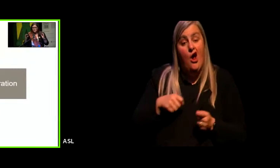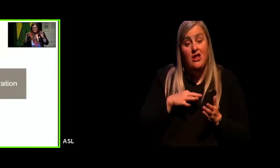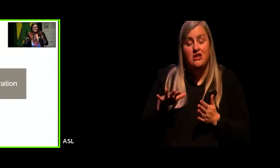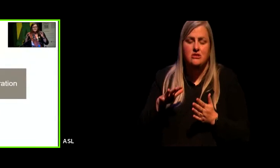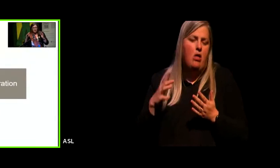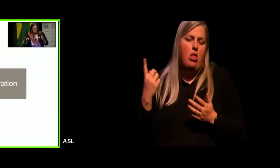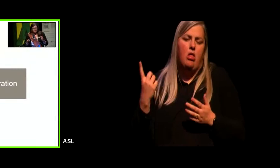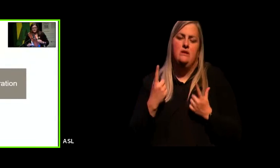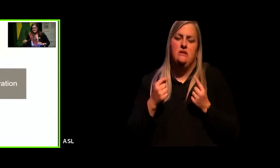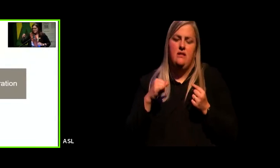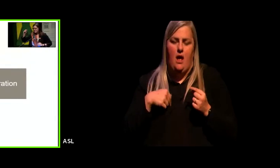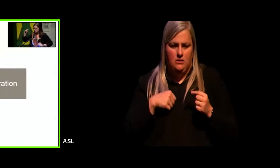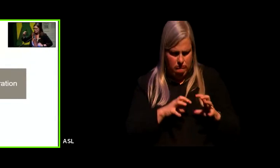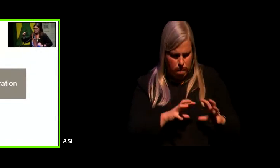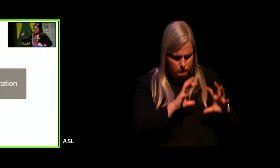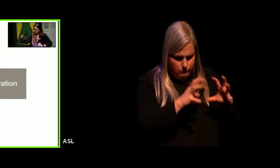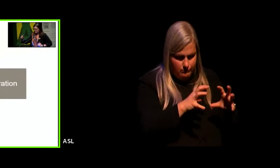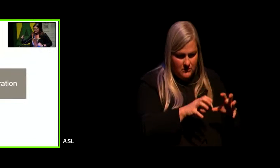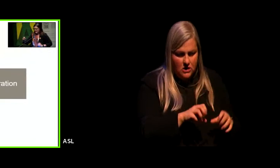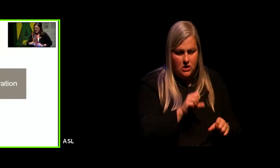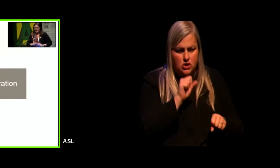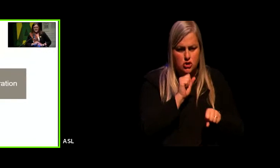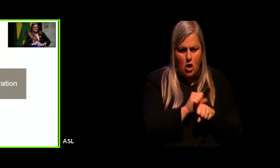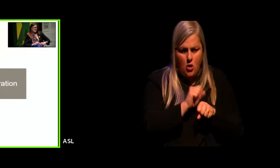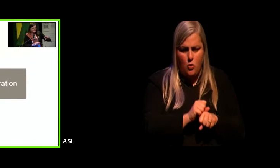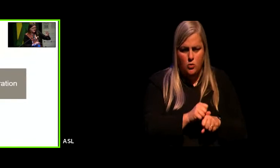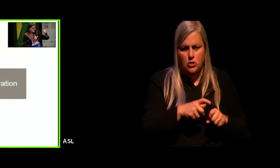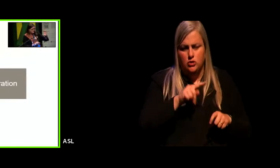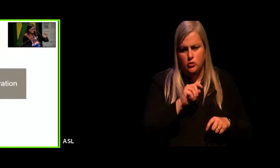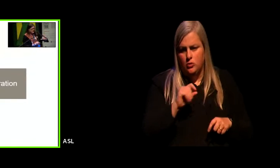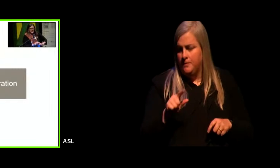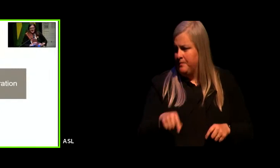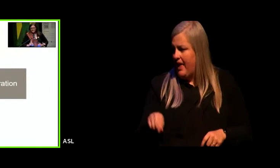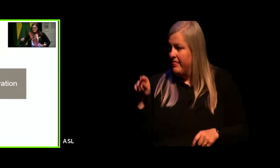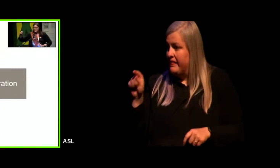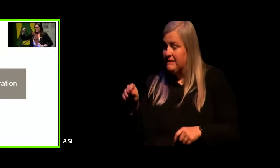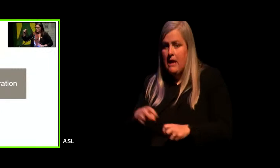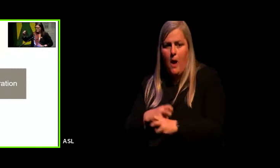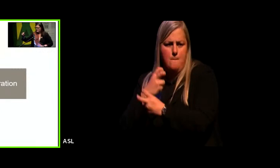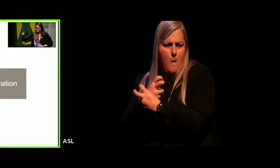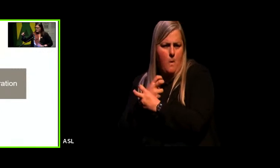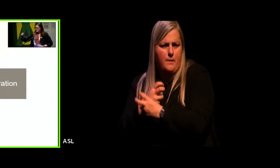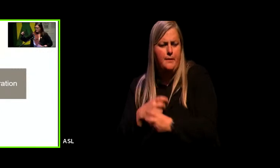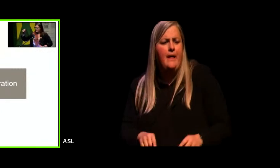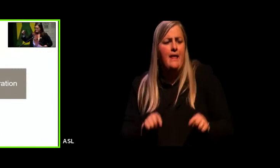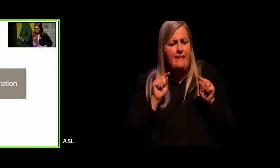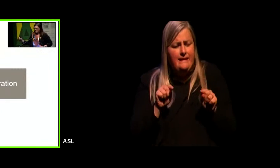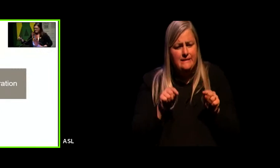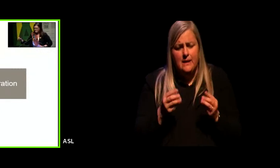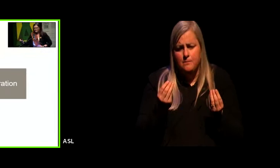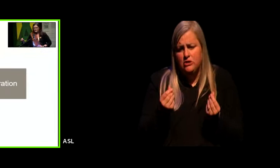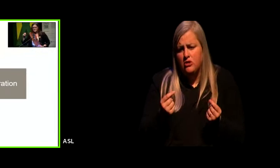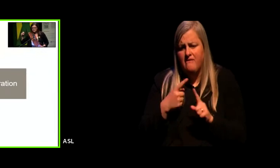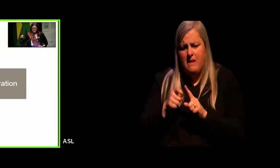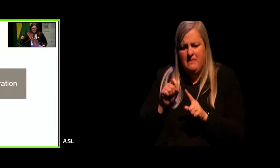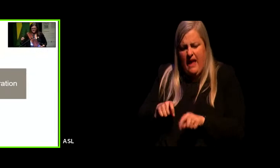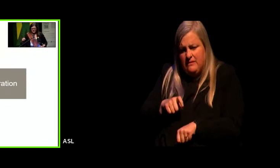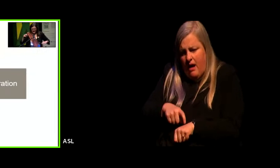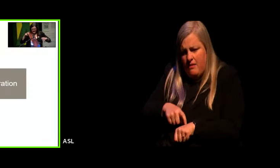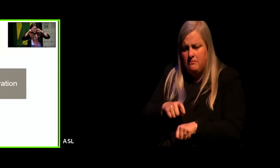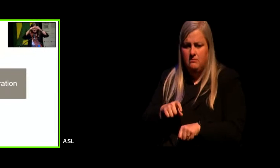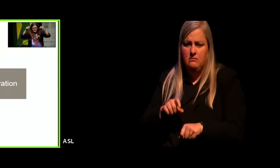We put things in boxes. This is a stone tool, and this is a bone, and this is, this material from this time period, and this is what